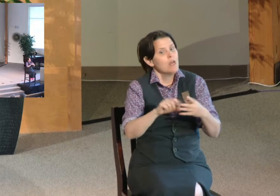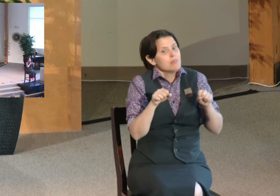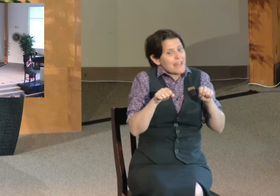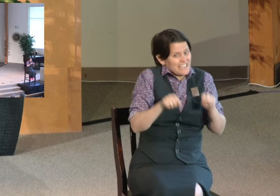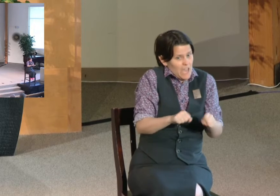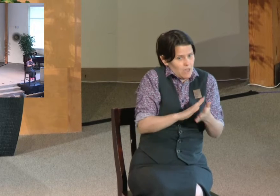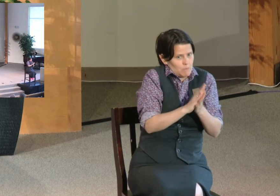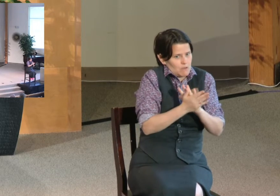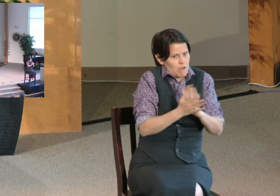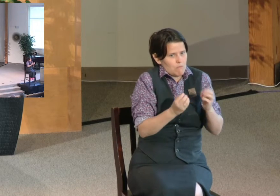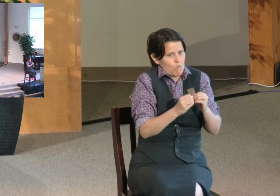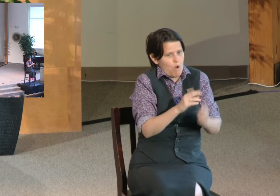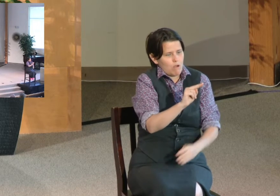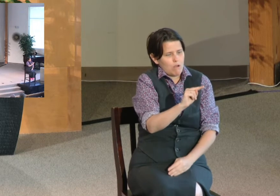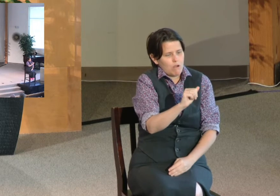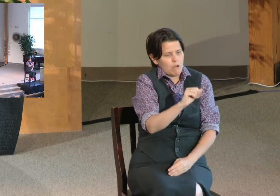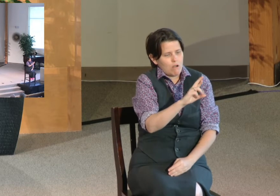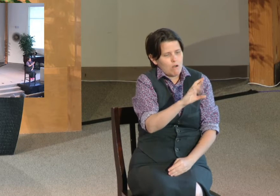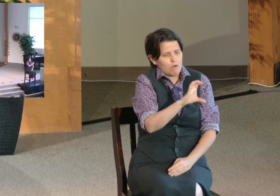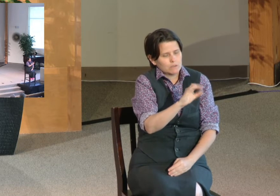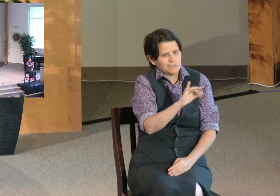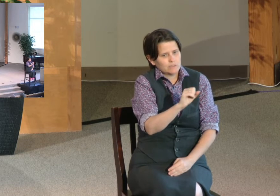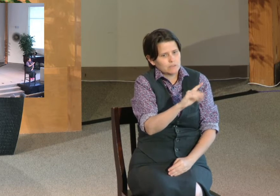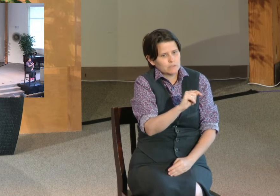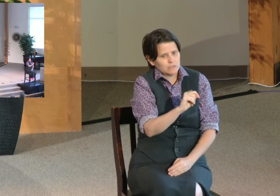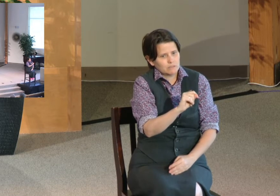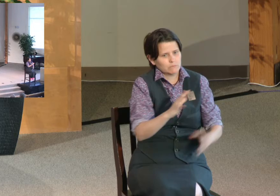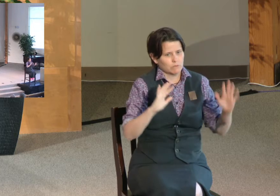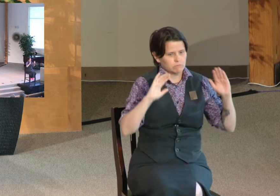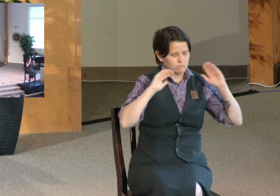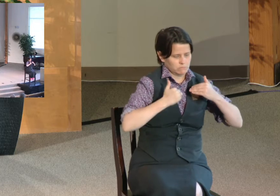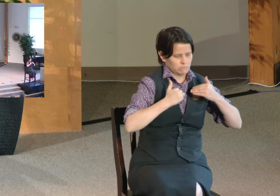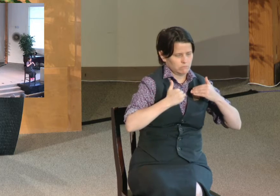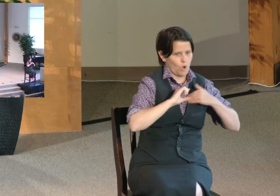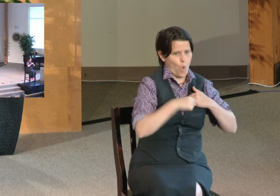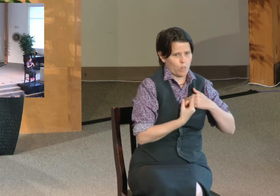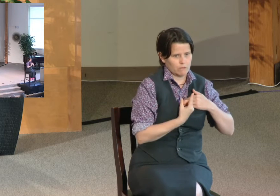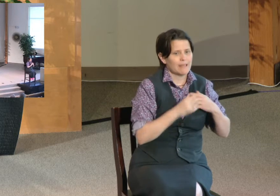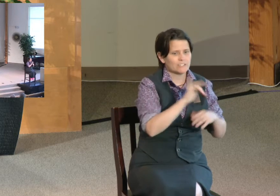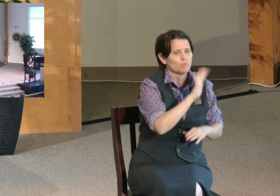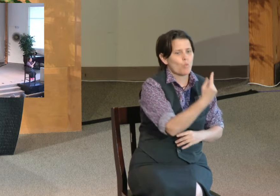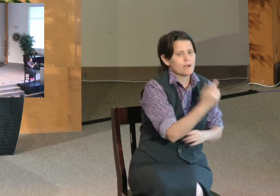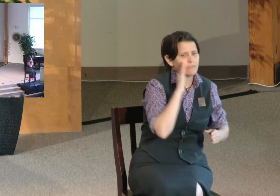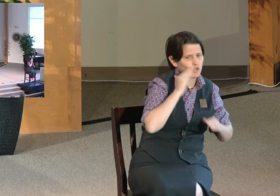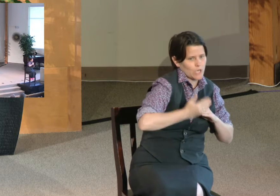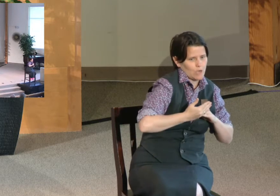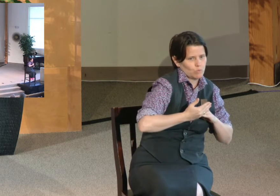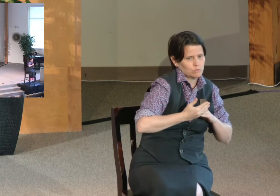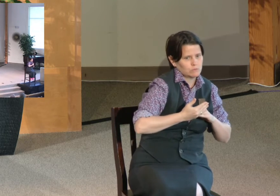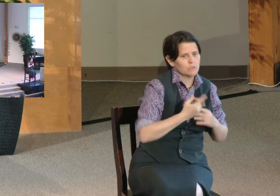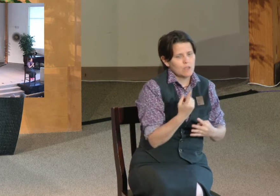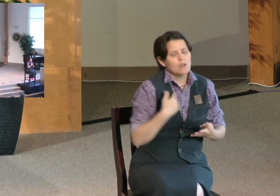for themselves. And then on the other side is the weakling, which is the passive shadow. And this person